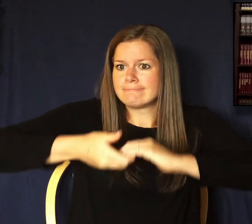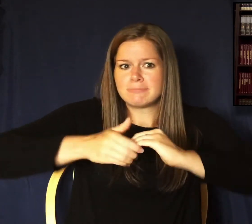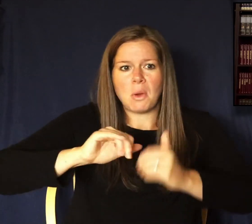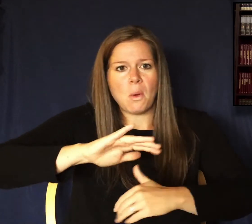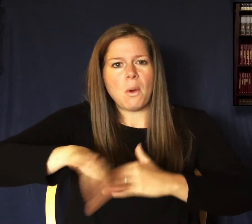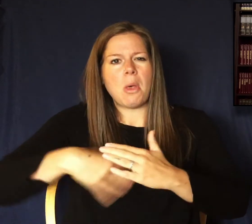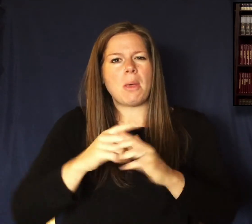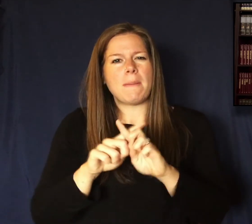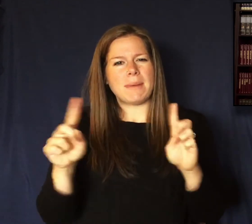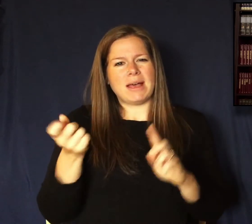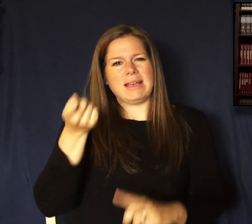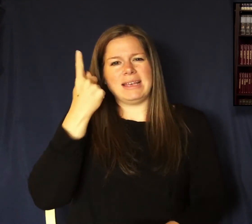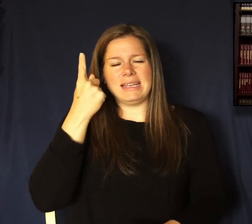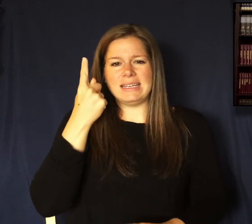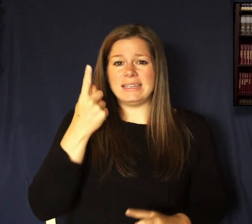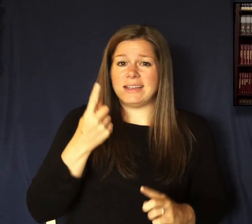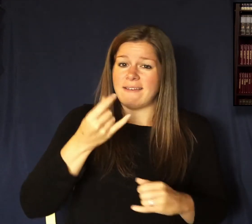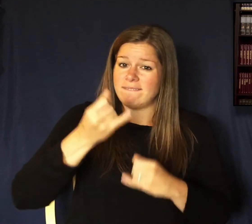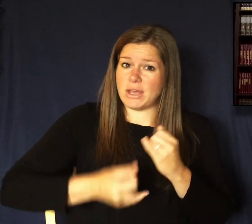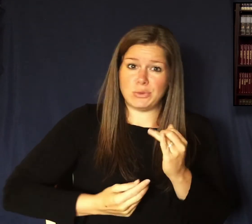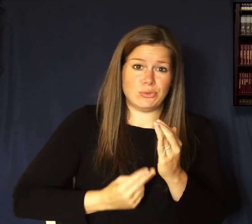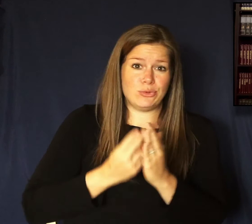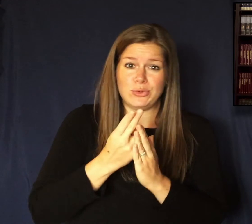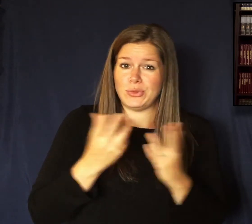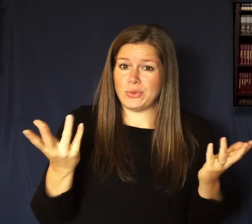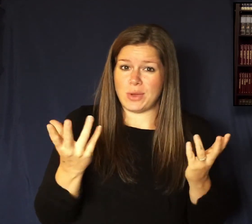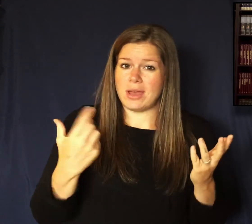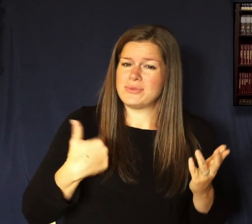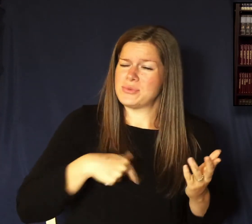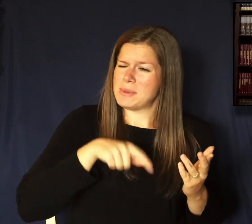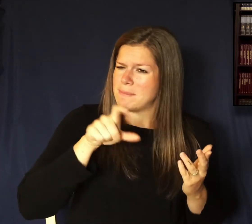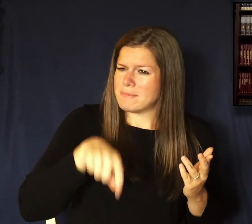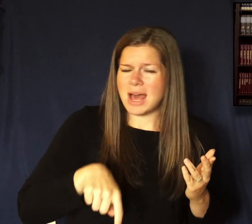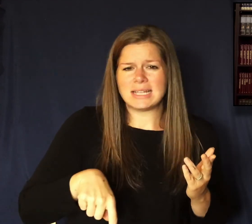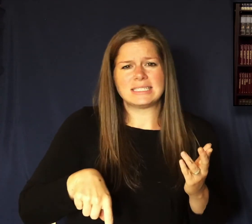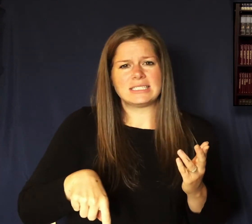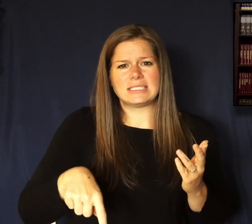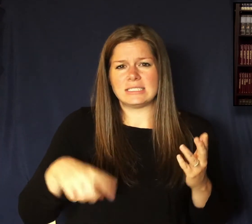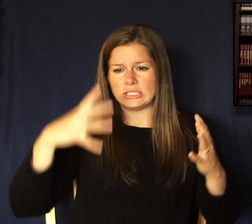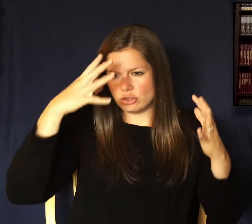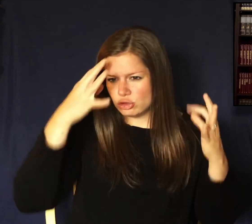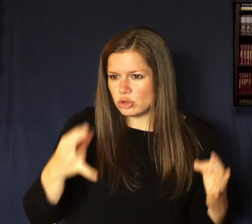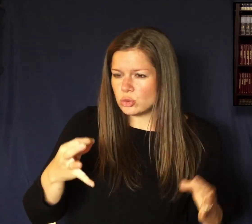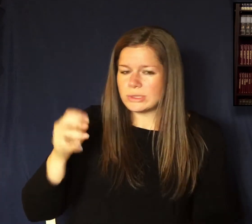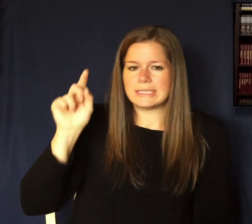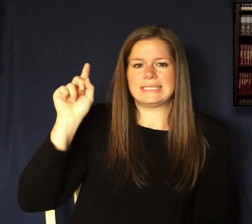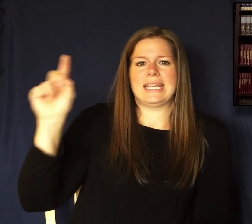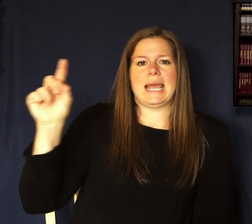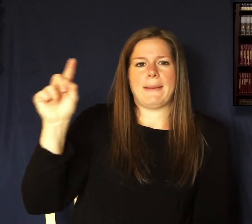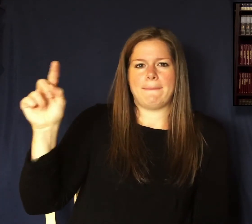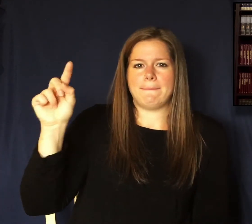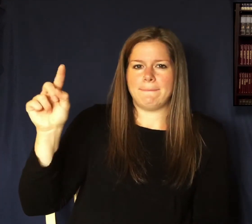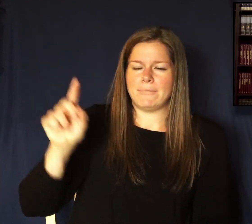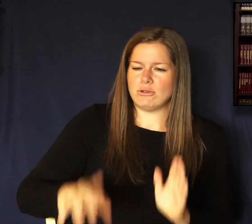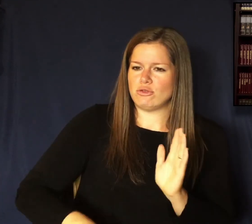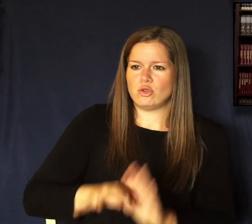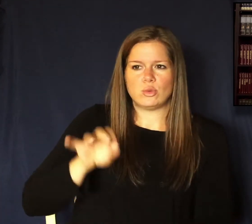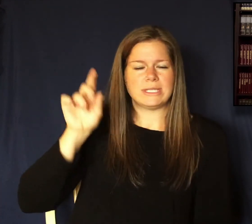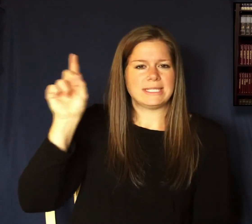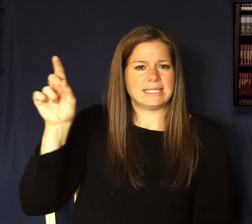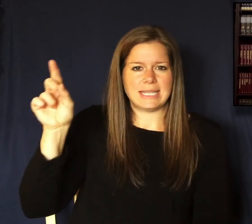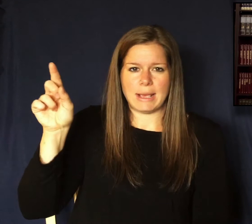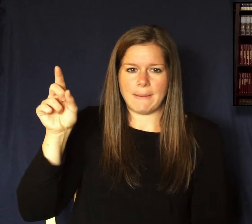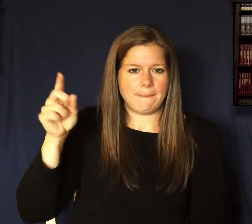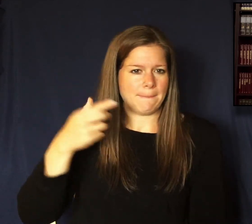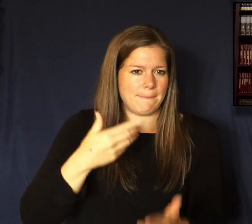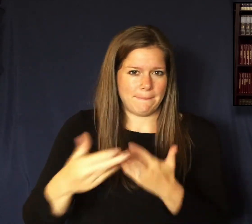the final truth, which is we choose God pleasing over man pleasing any day of the week, any hour of the